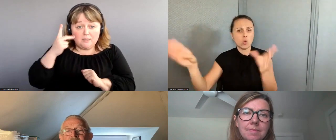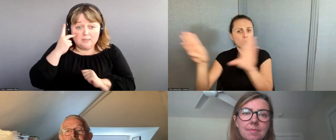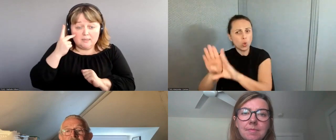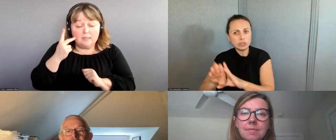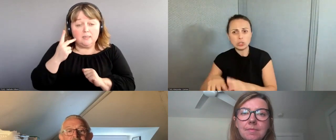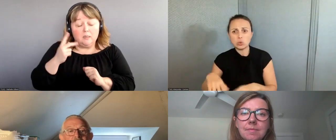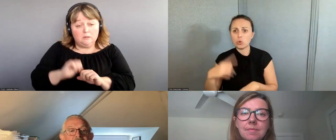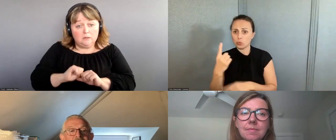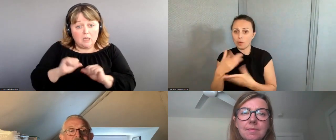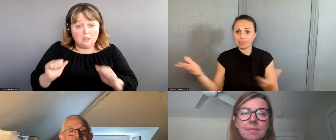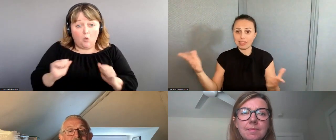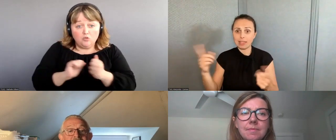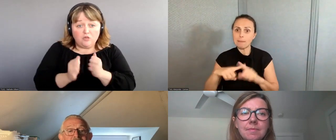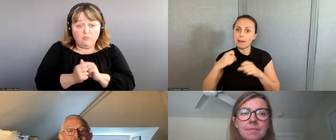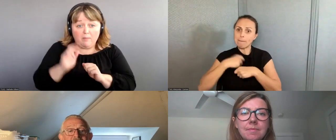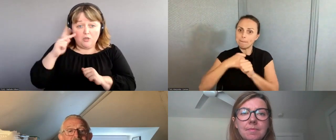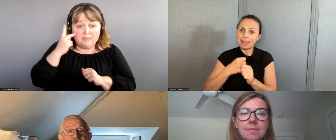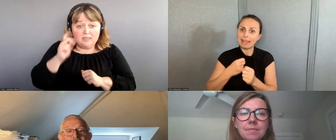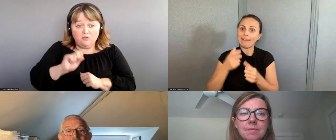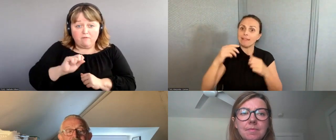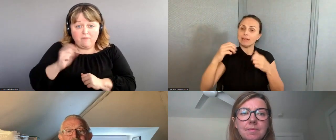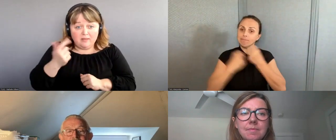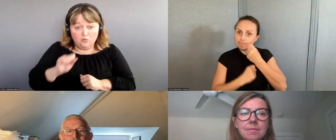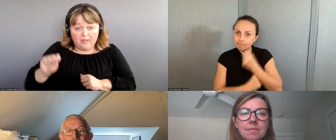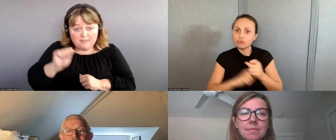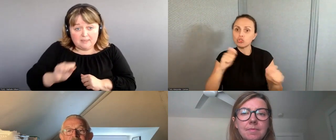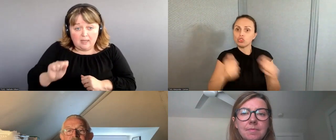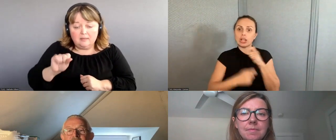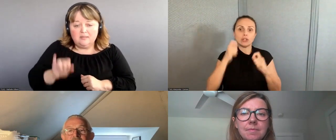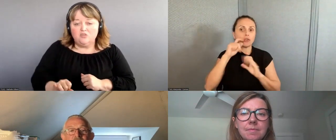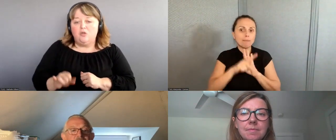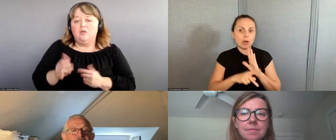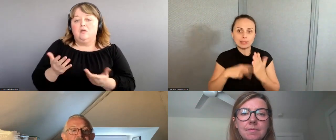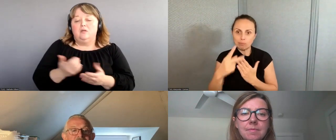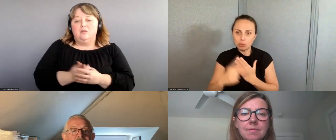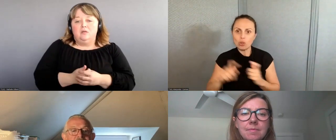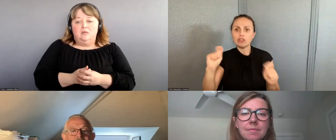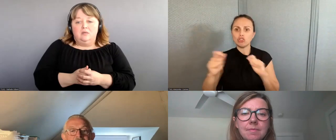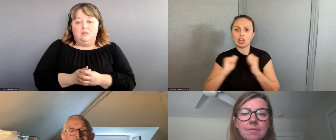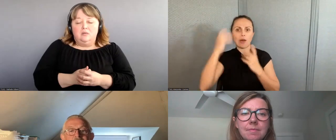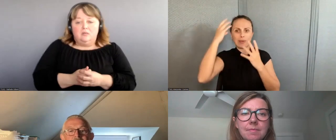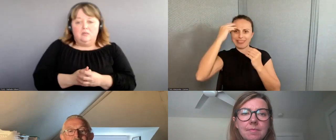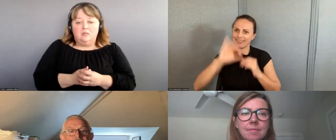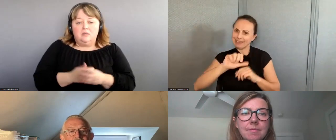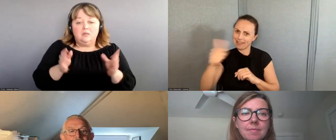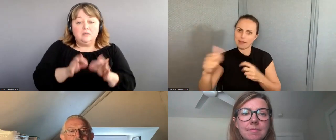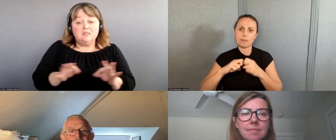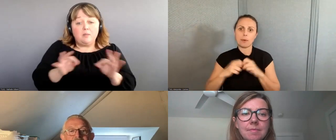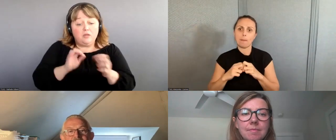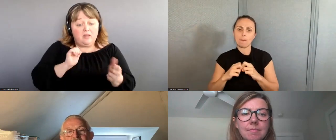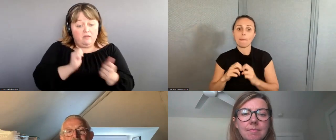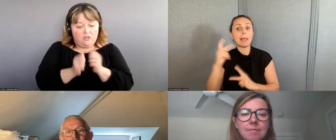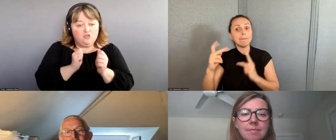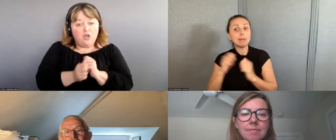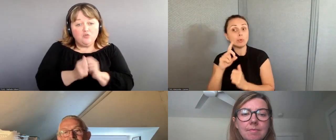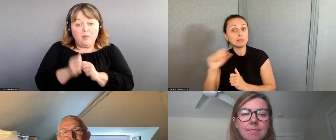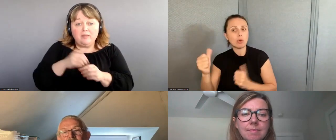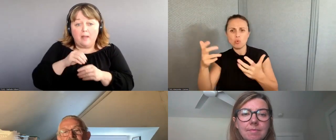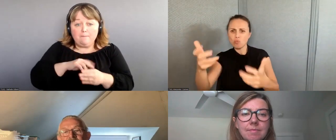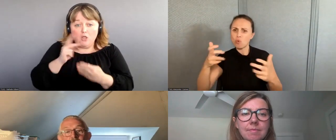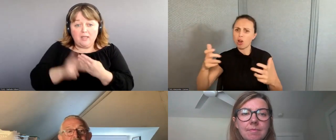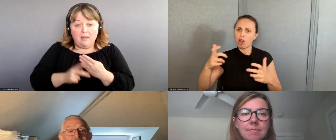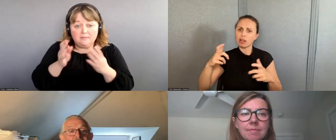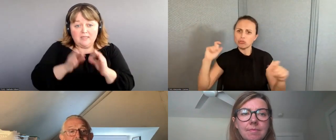one thing. Making fundamental changes to our policies and programs and changing the way we think is another. People with disabilities want to bring